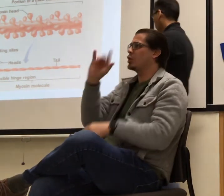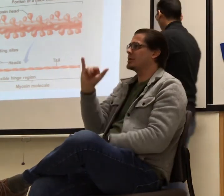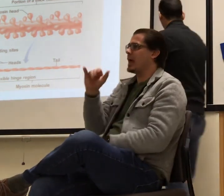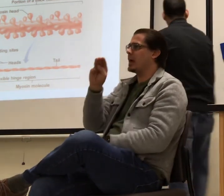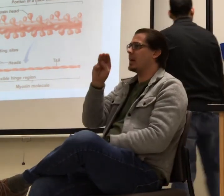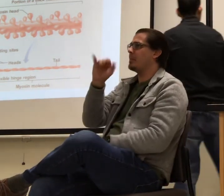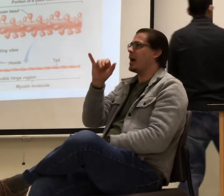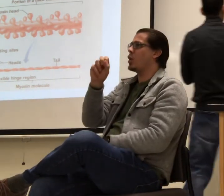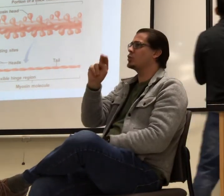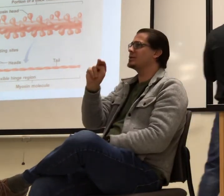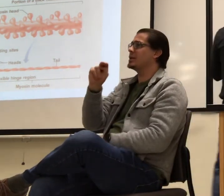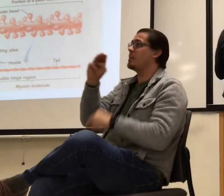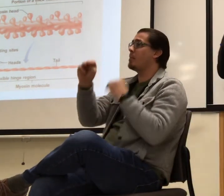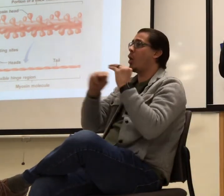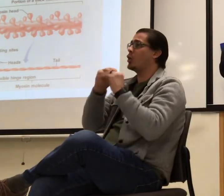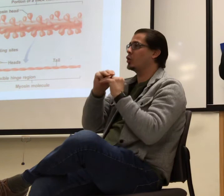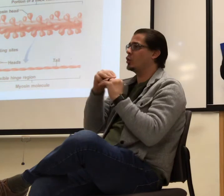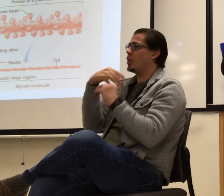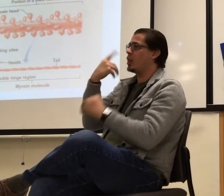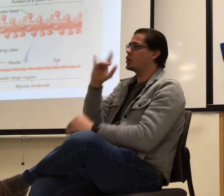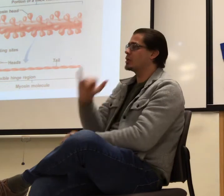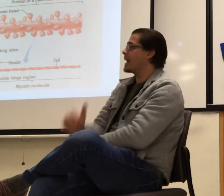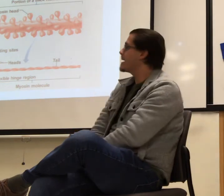a myosin molecule,